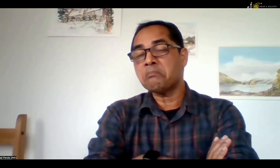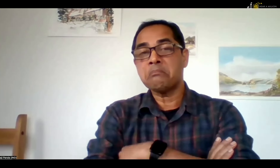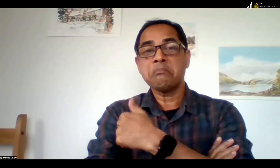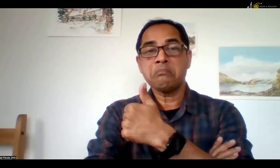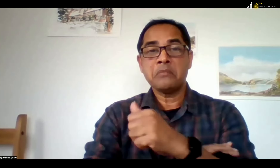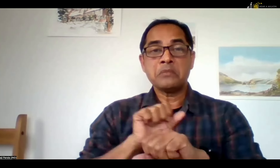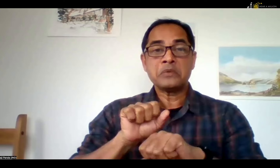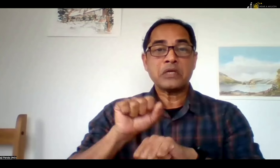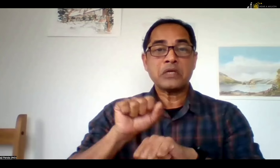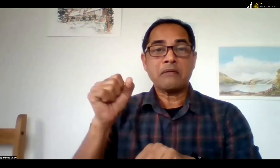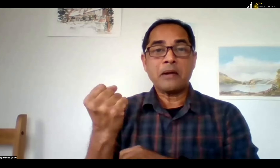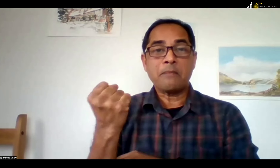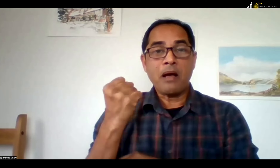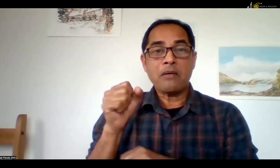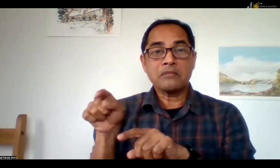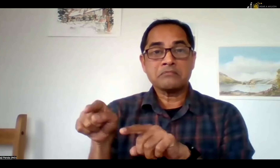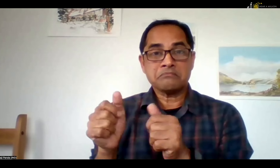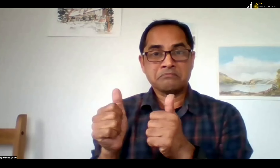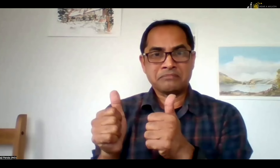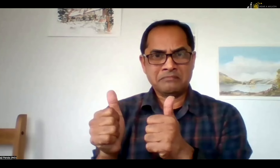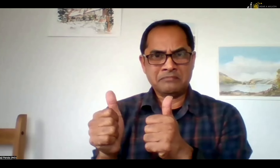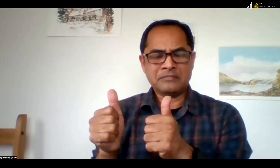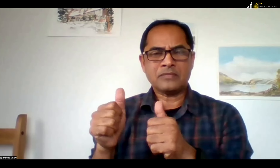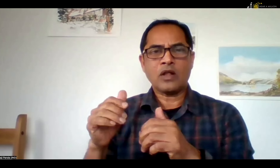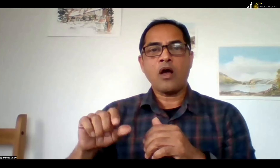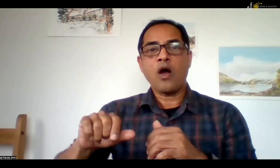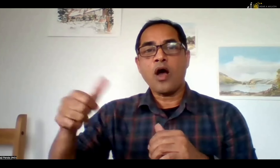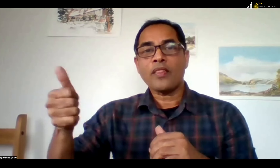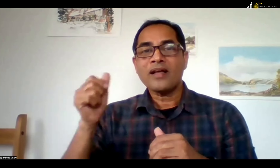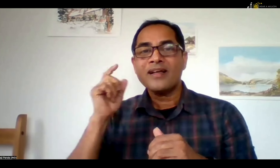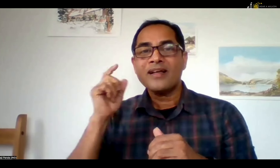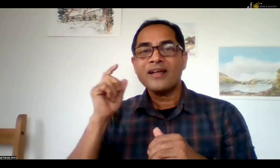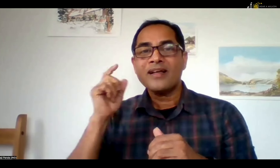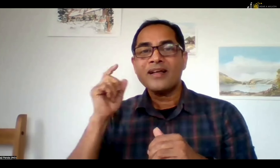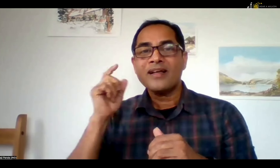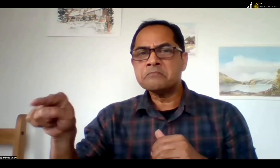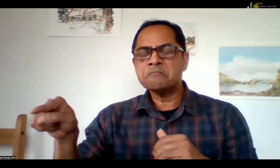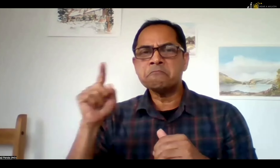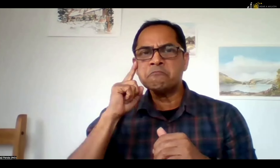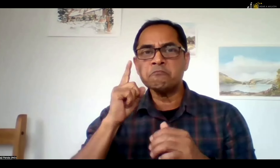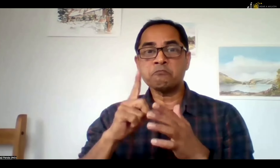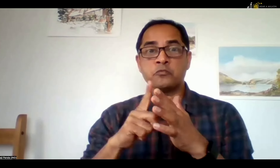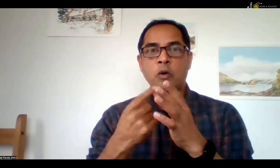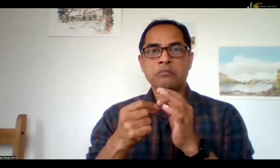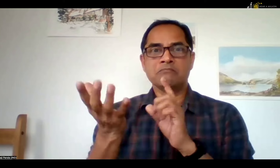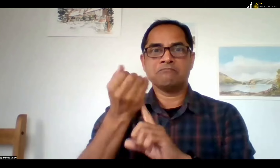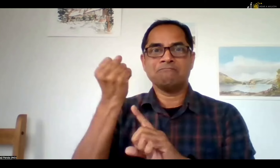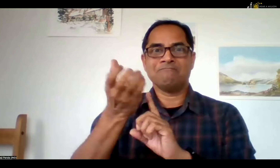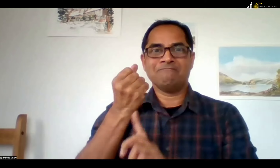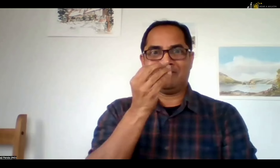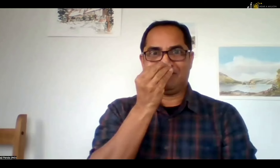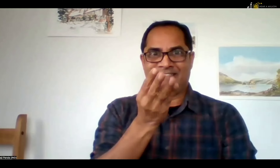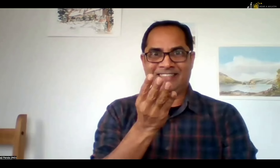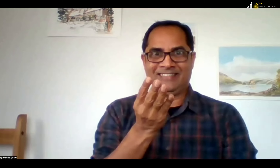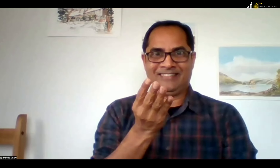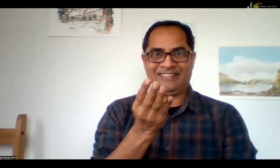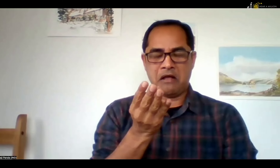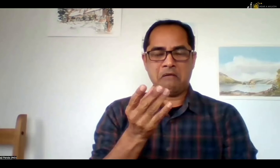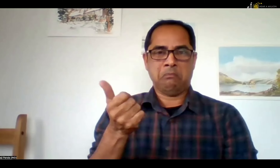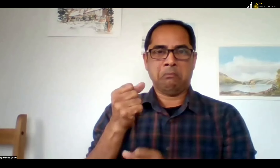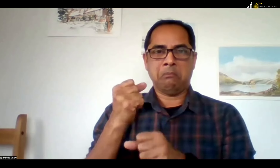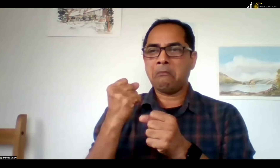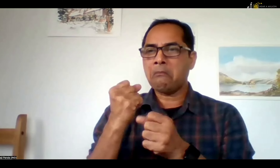80% in their certifications. And certificates, as you know, in India are powerful, and they